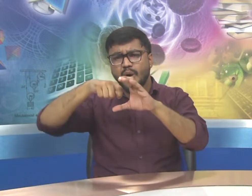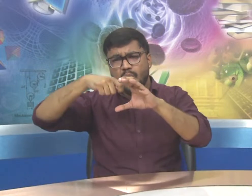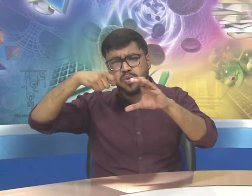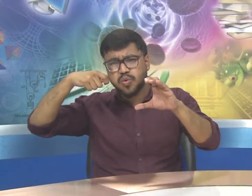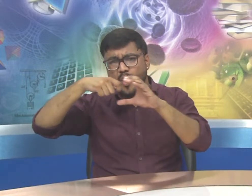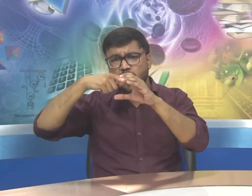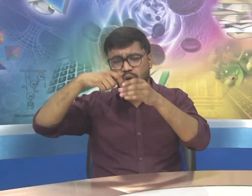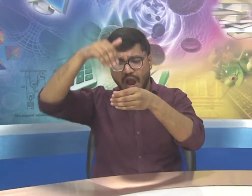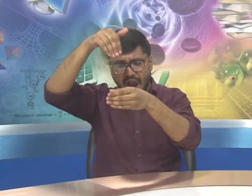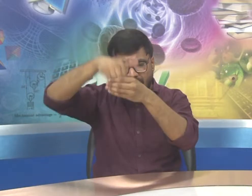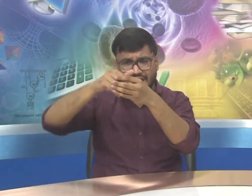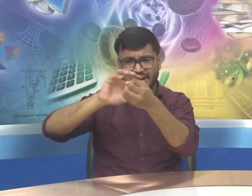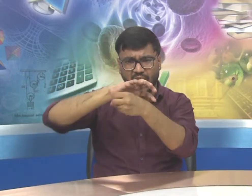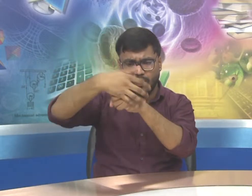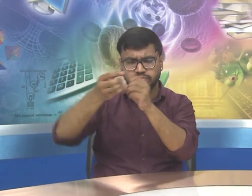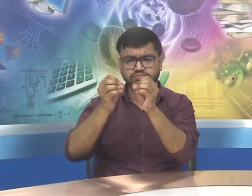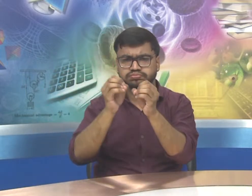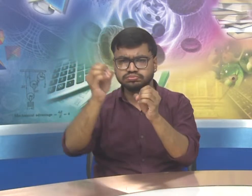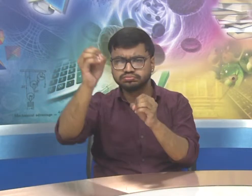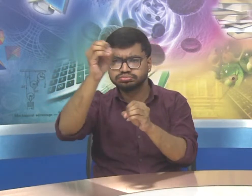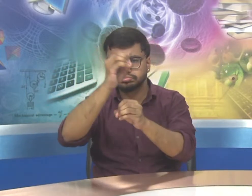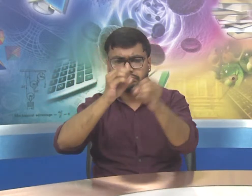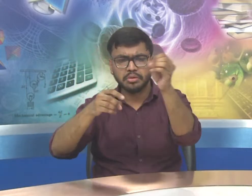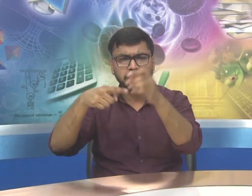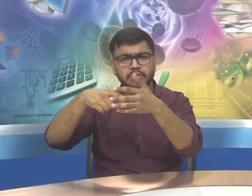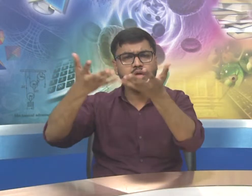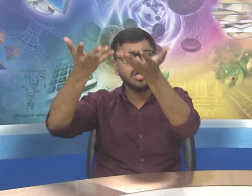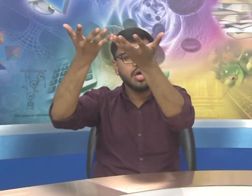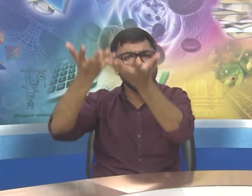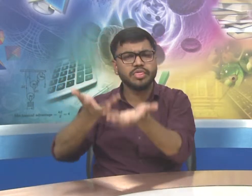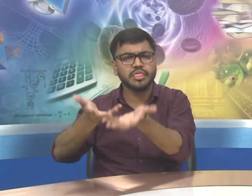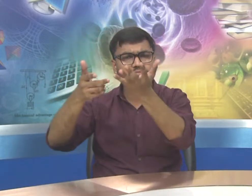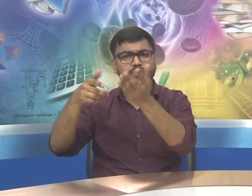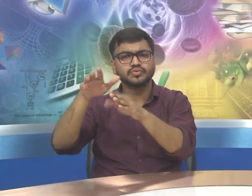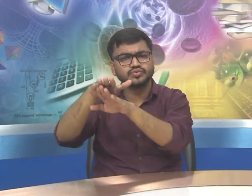Whether it is gold, copper mug,